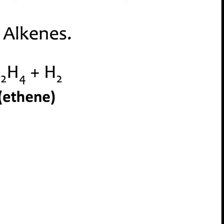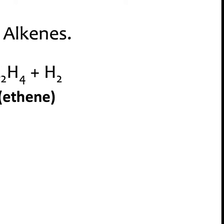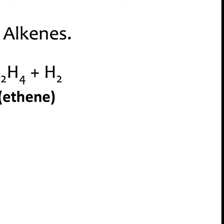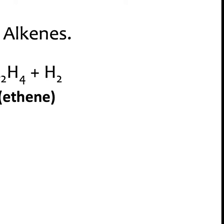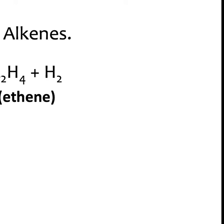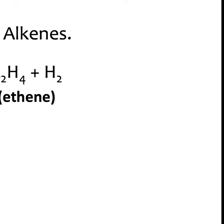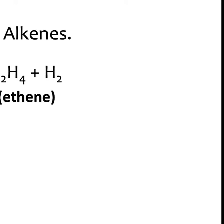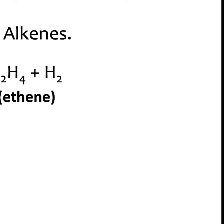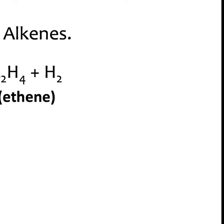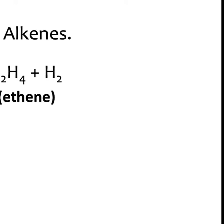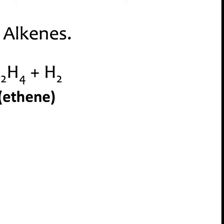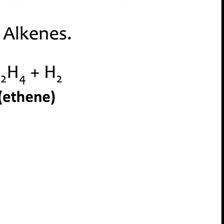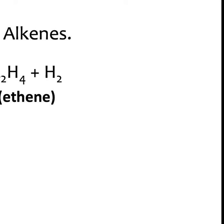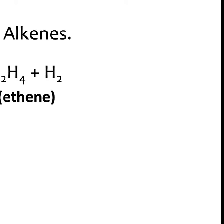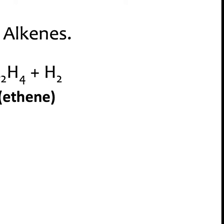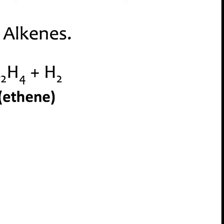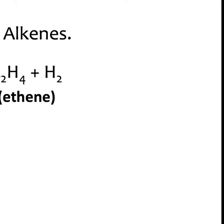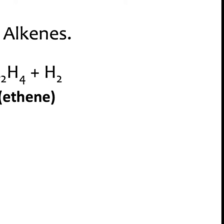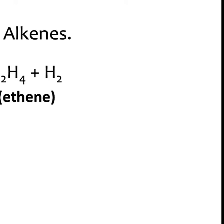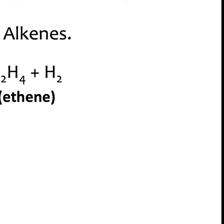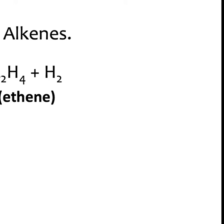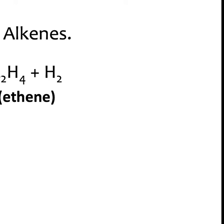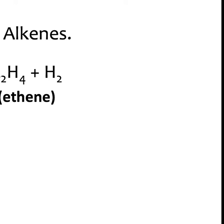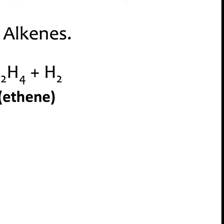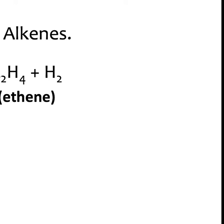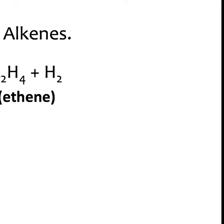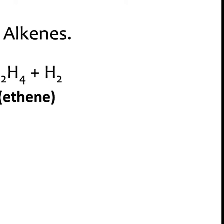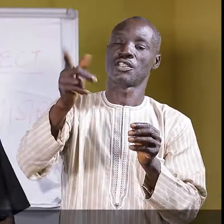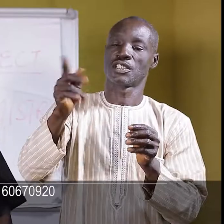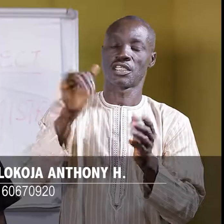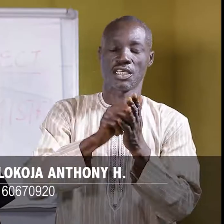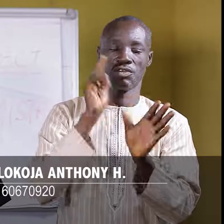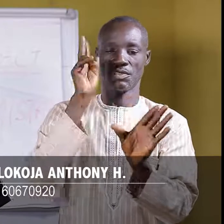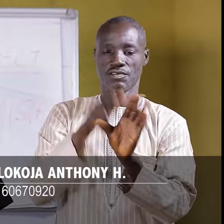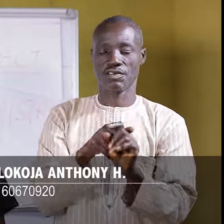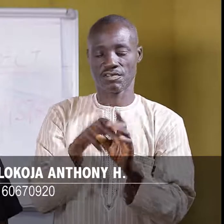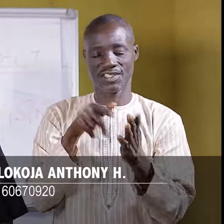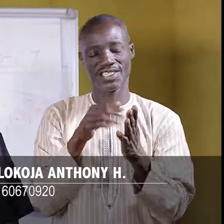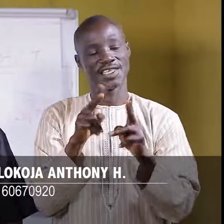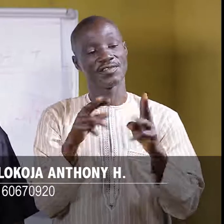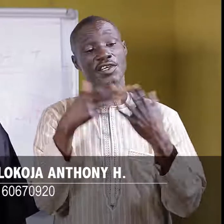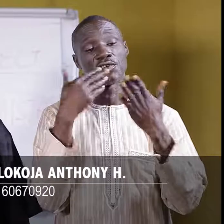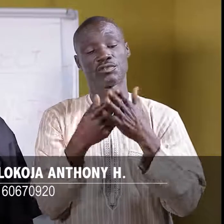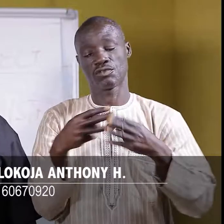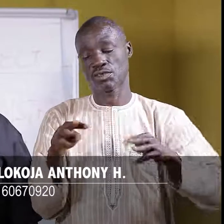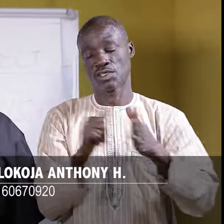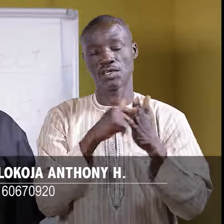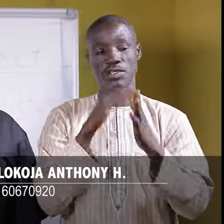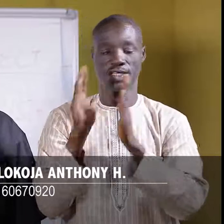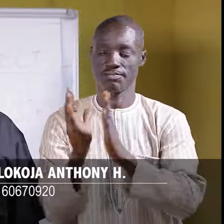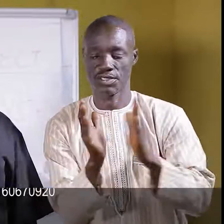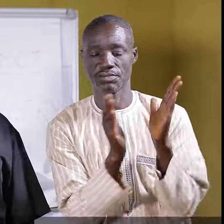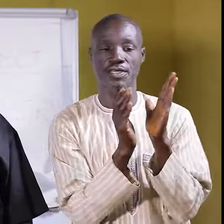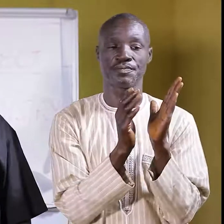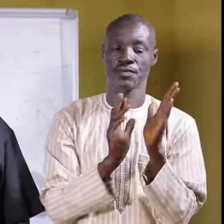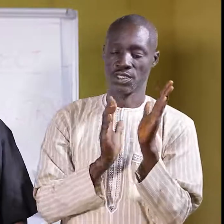ethene, CH2H4 plus hydrogen gas that will be evolved. It's a very good method that we can also use in preparing